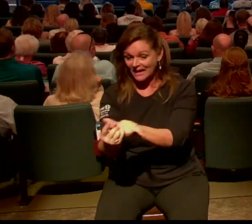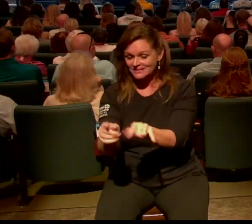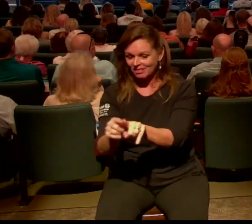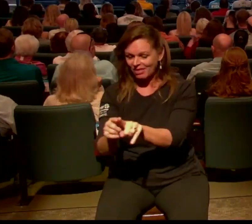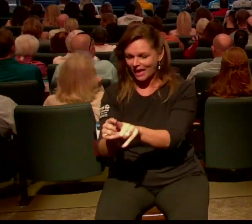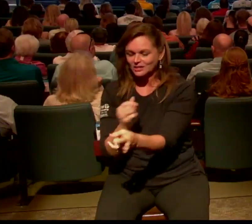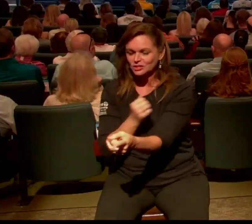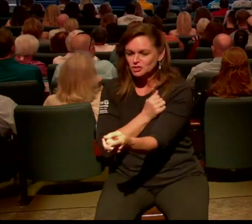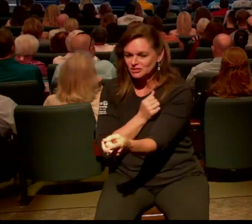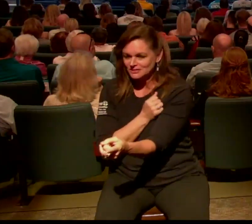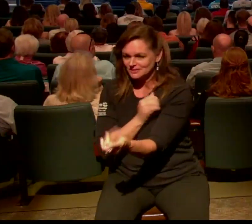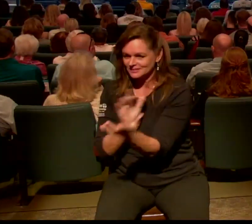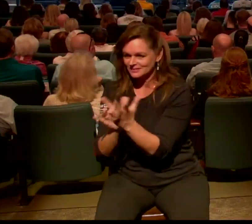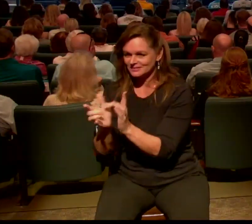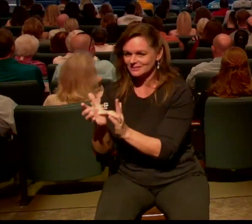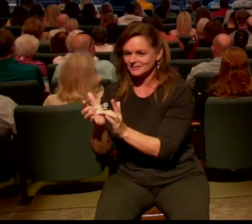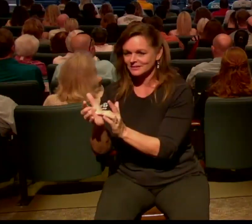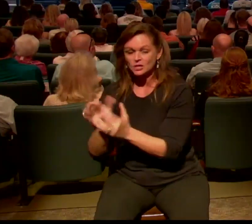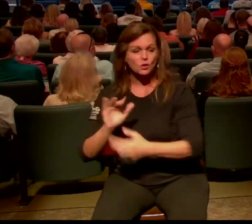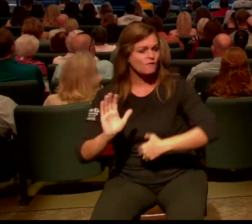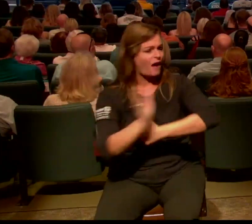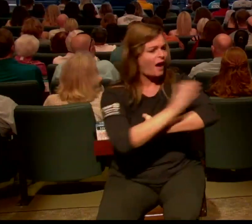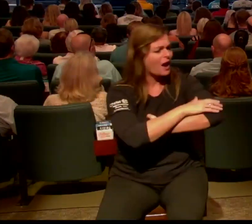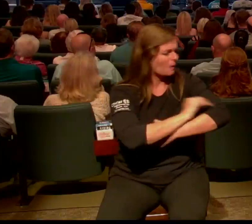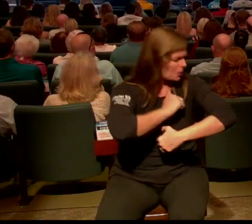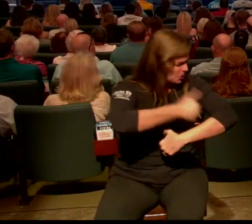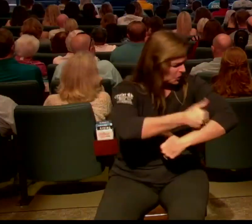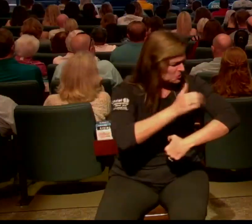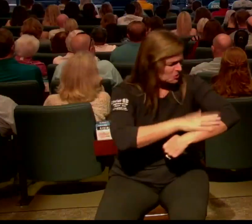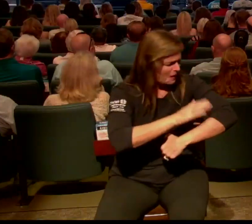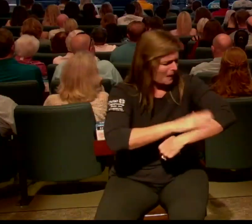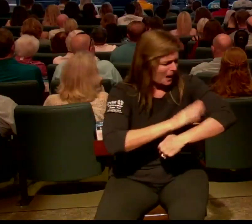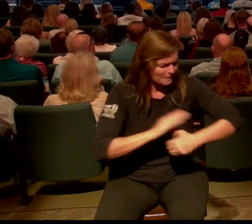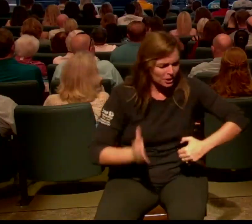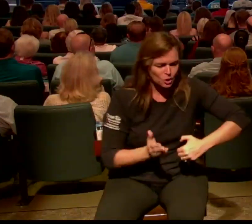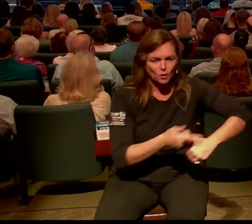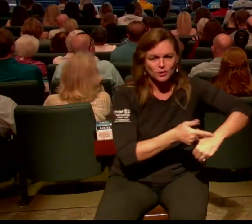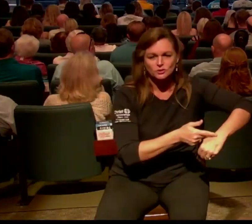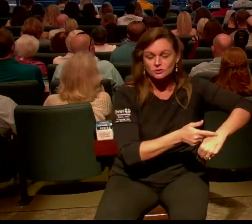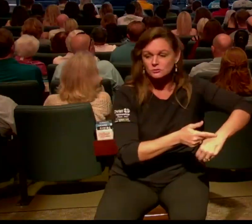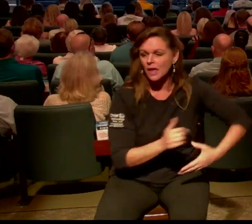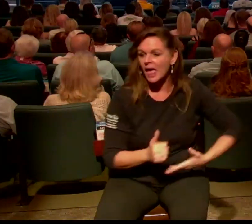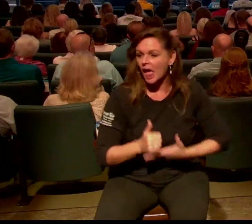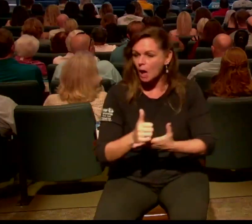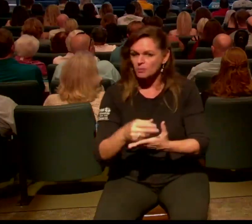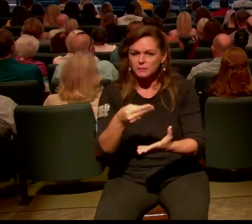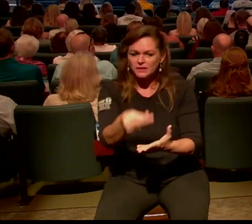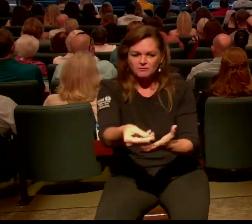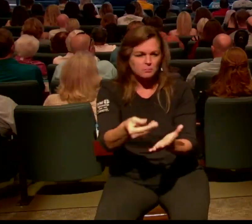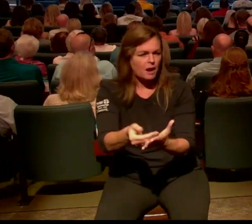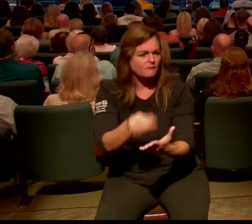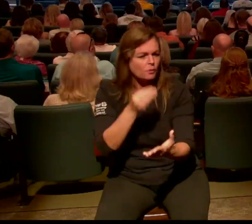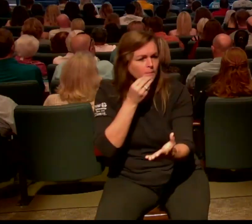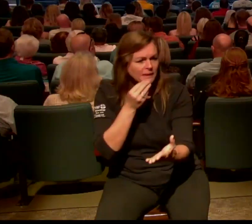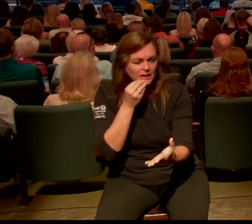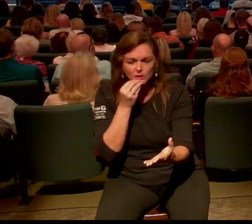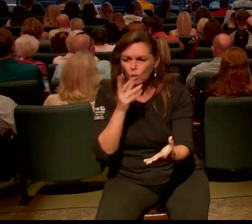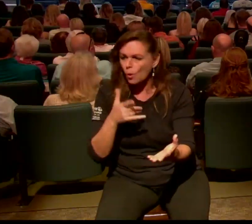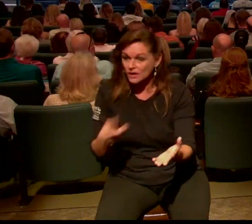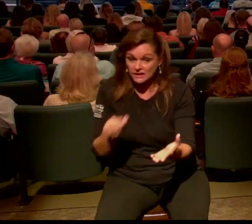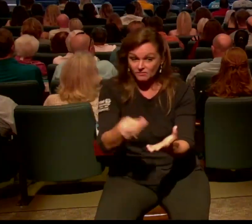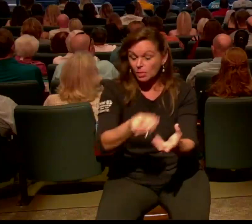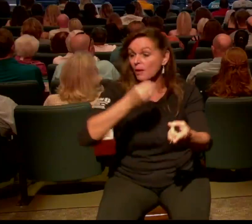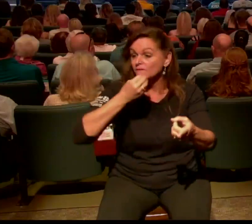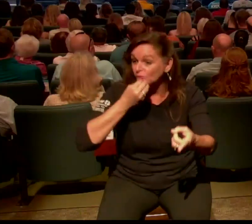hug somebody and encourage them, or maybe help them with a meal, or every